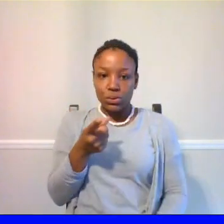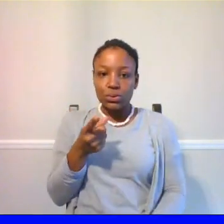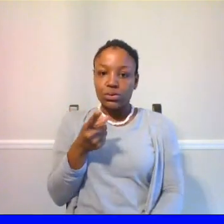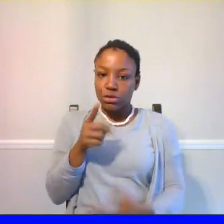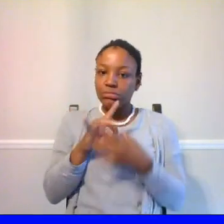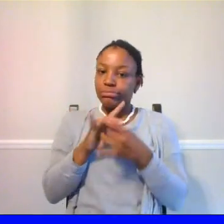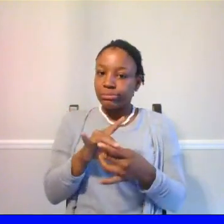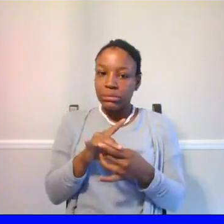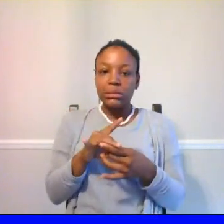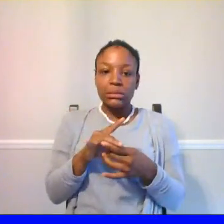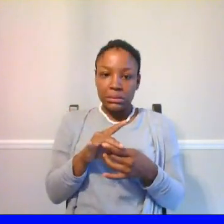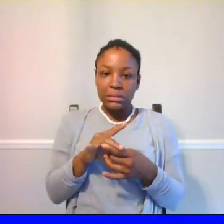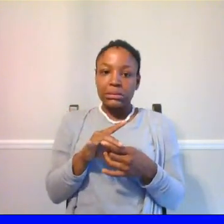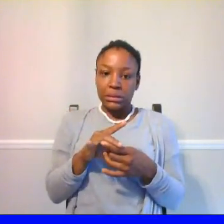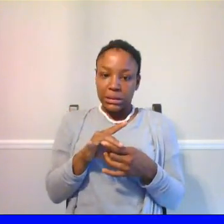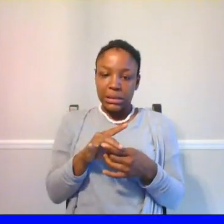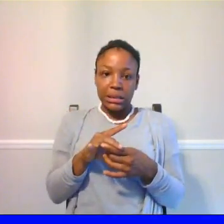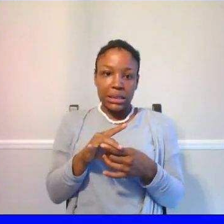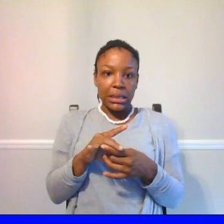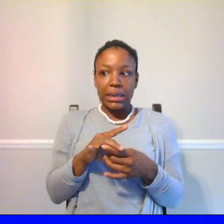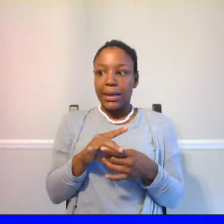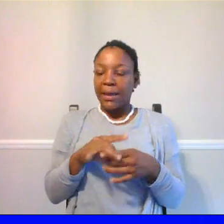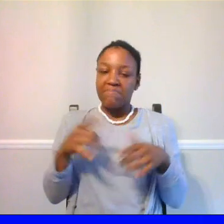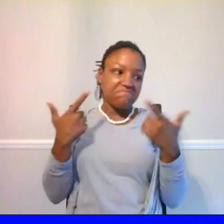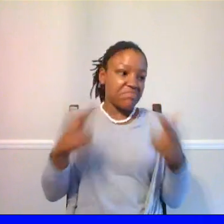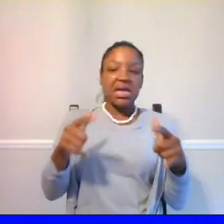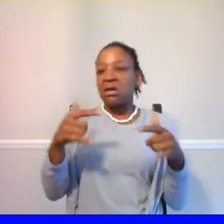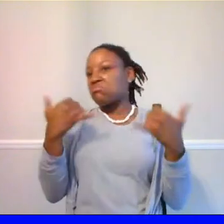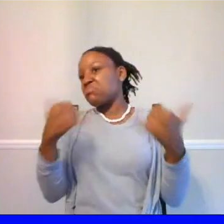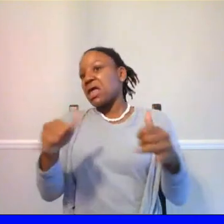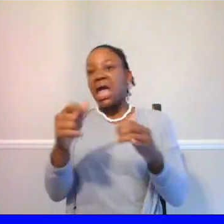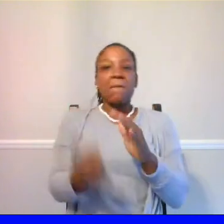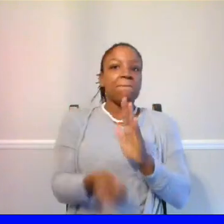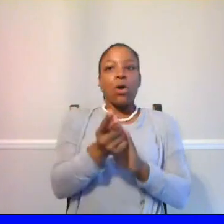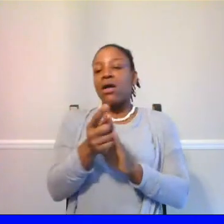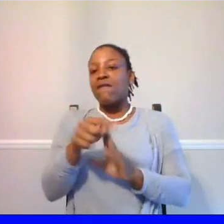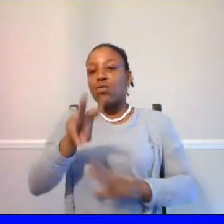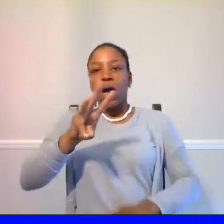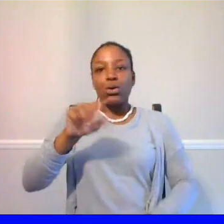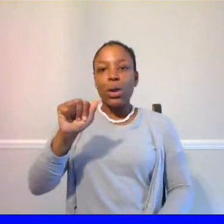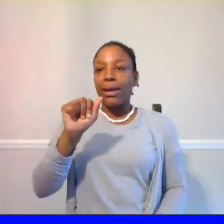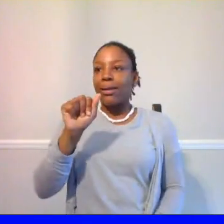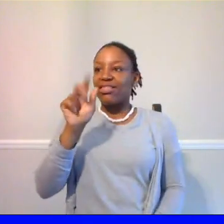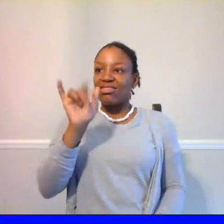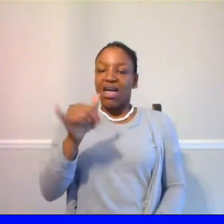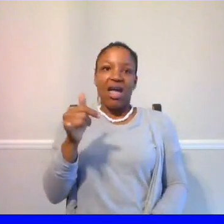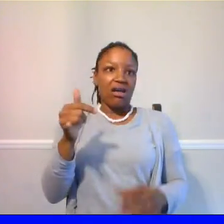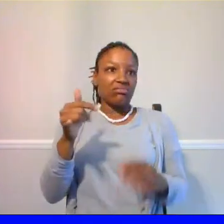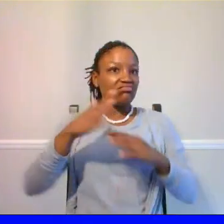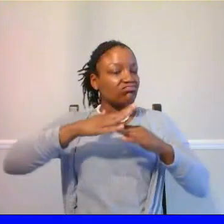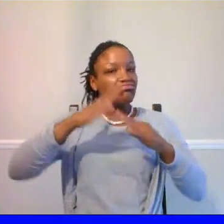the press play moment. Yeah. Of the Wide Awakes, which is we went from